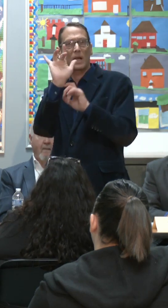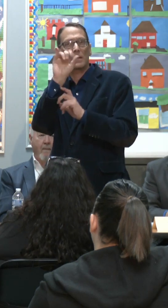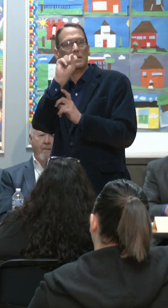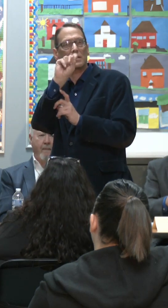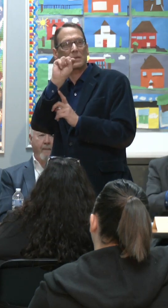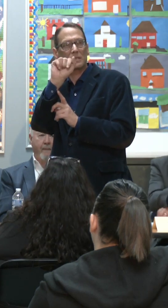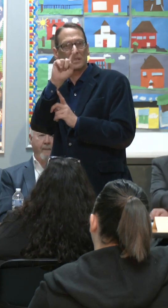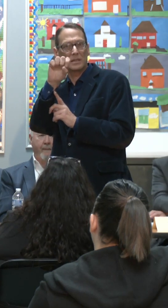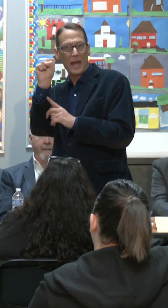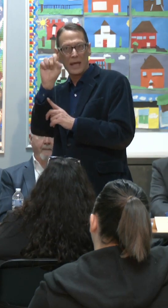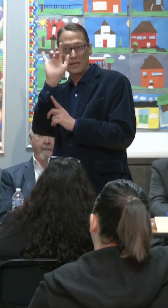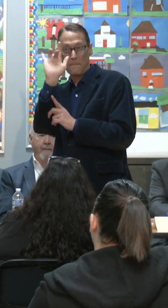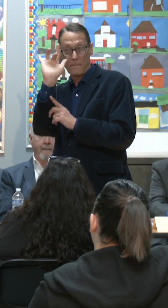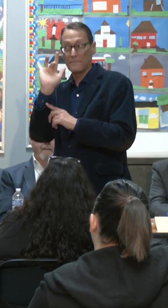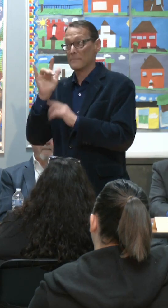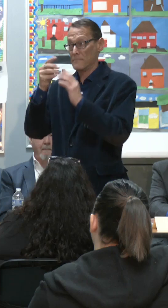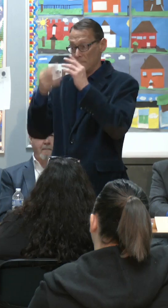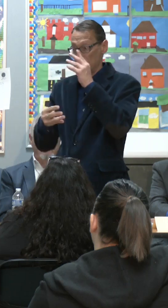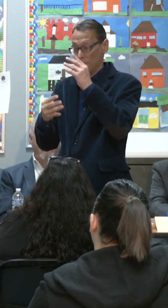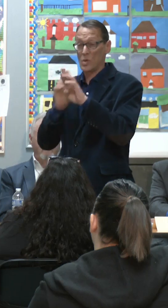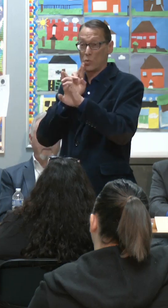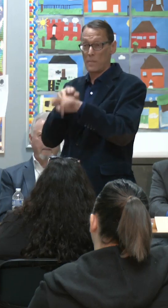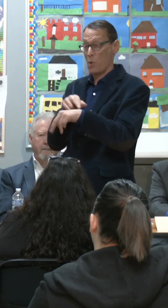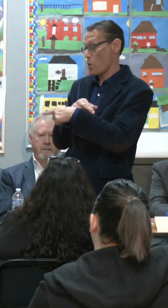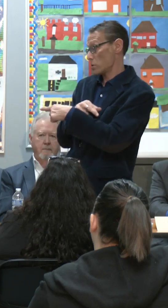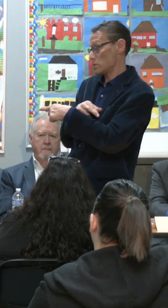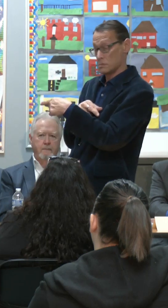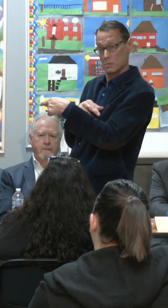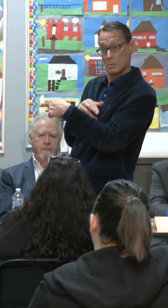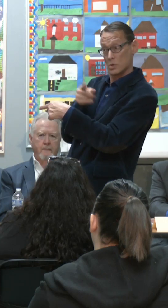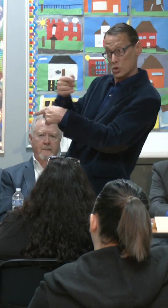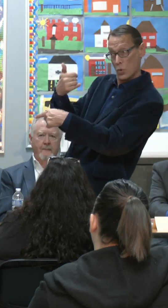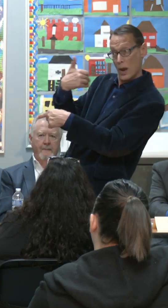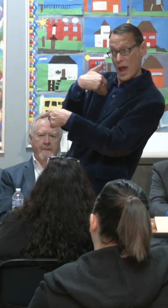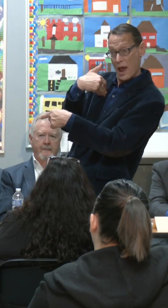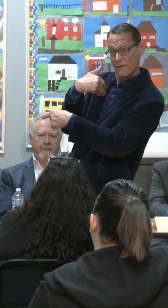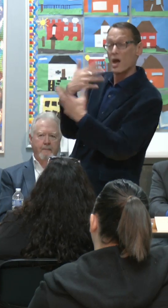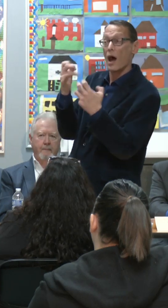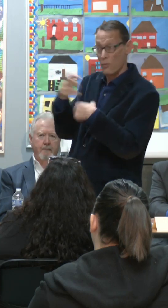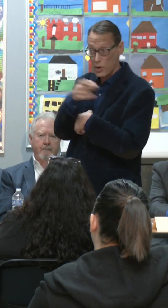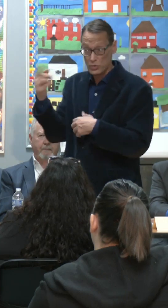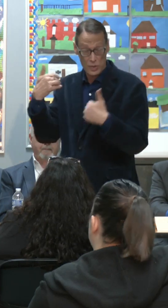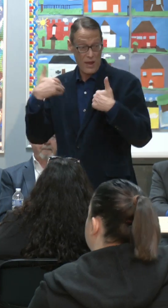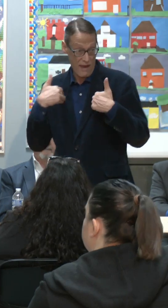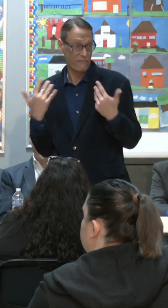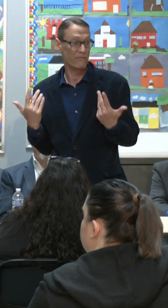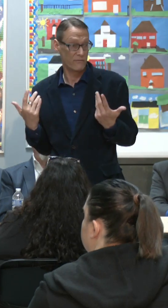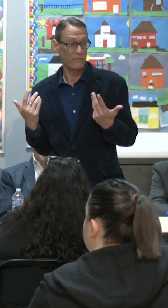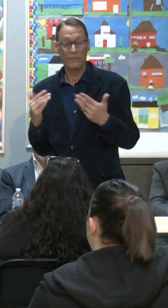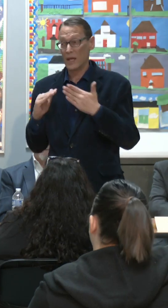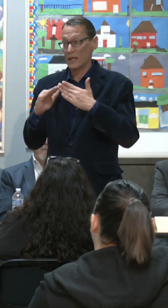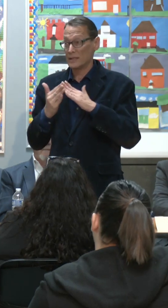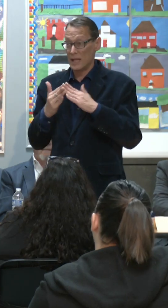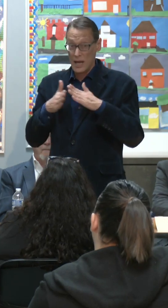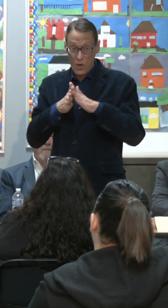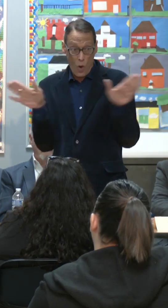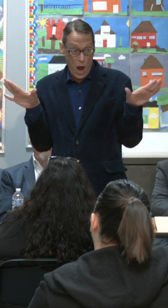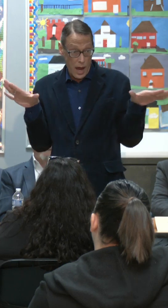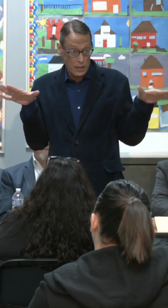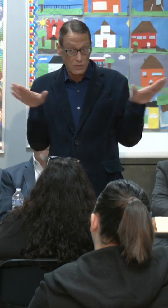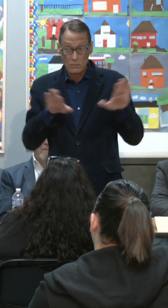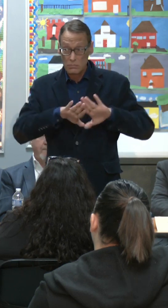groups, we talked about elected officials, our aldermen that's in this neighborhood and the Board of Alders. All these things coming together, and